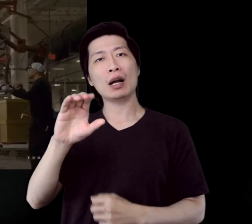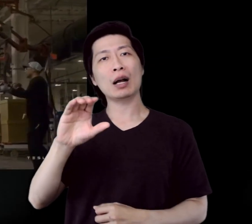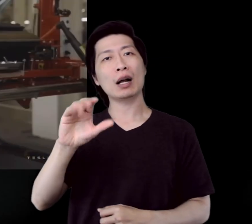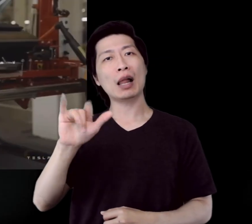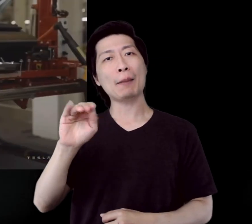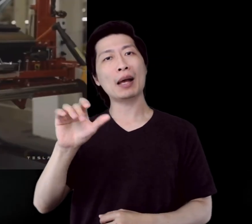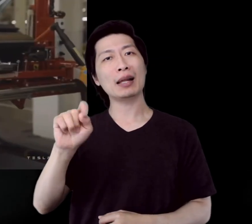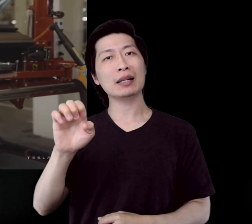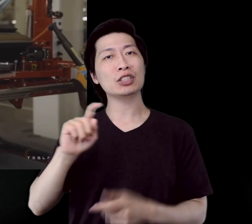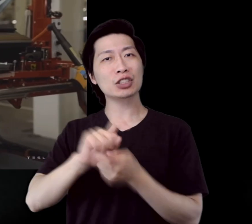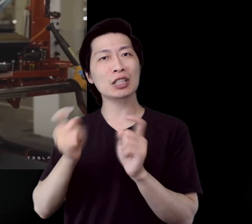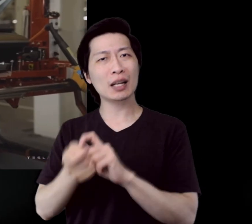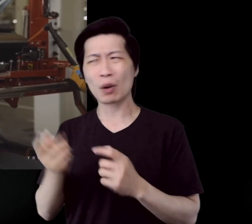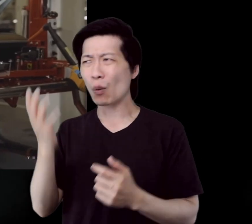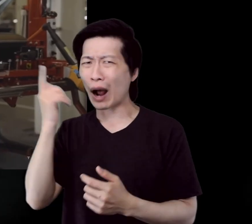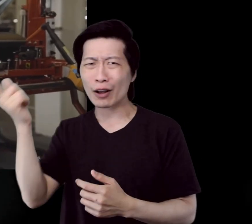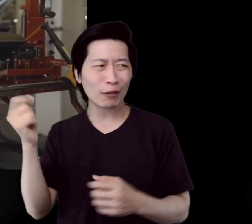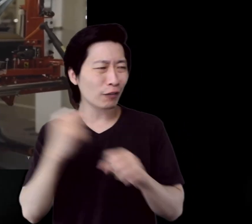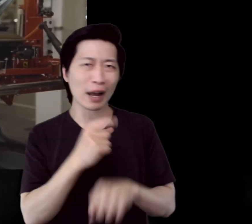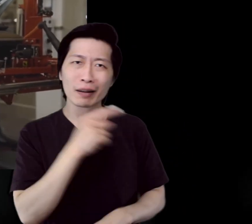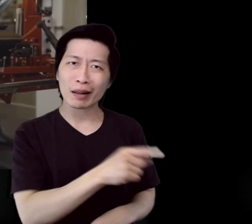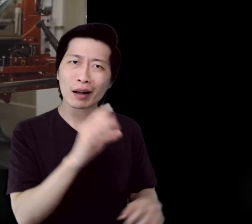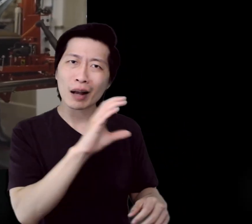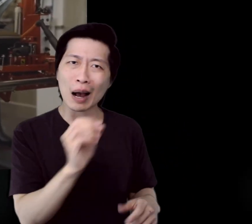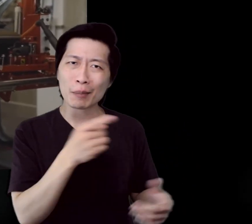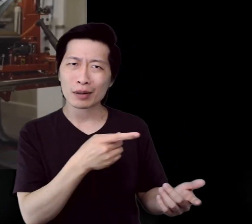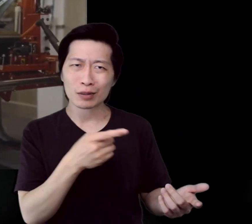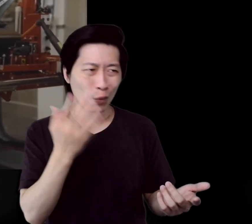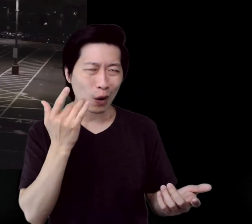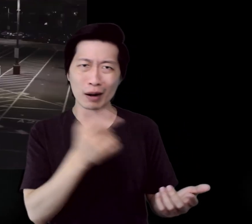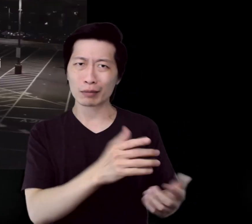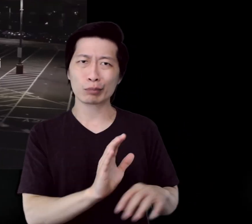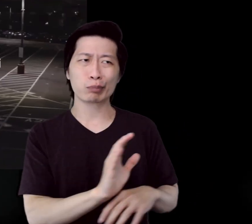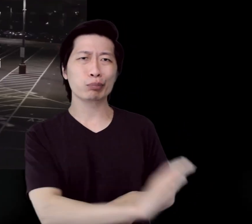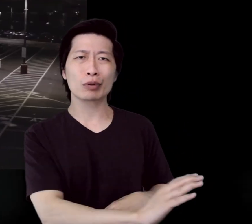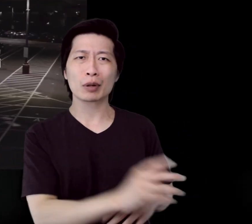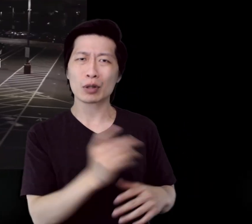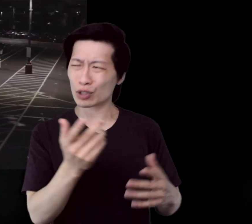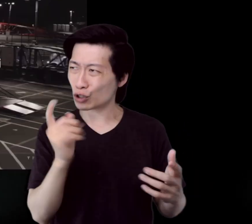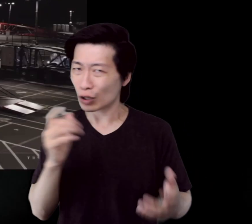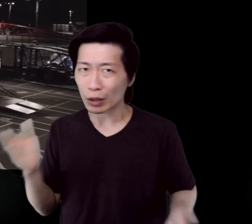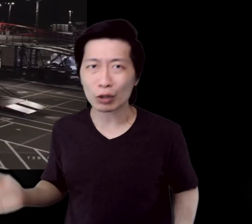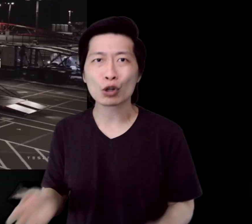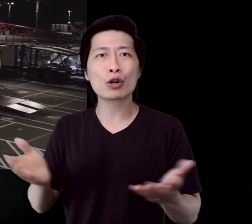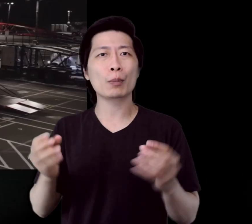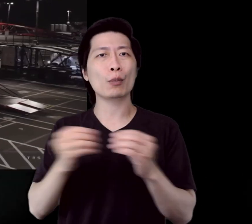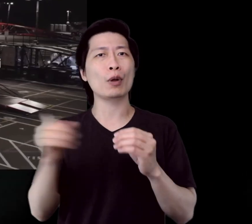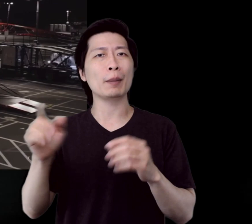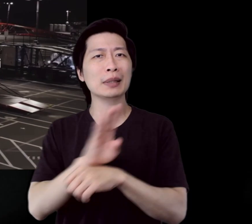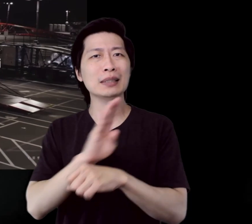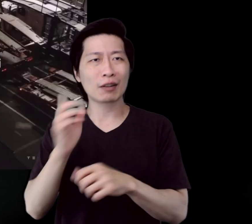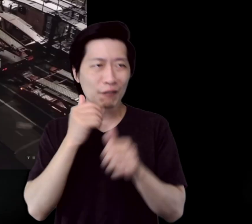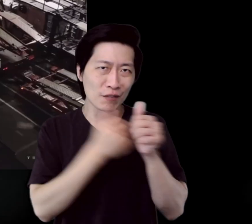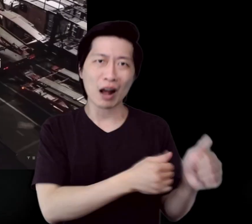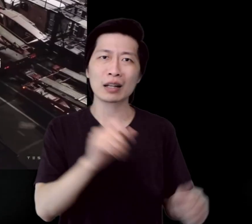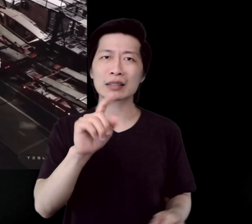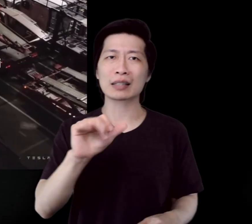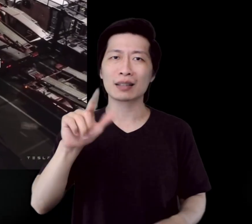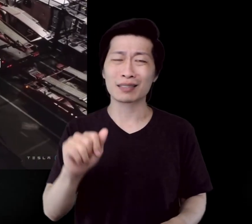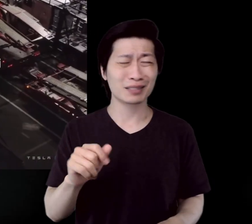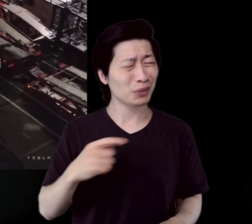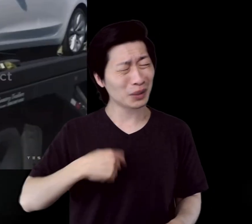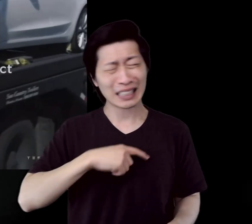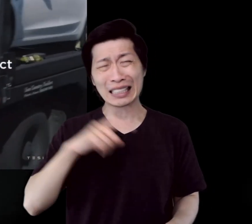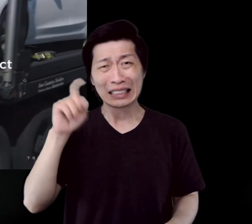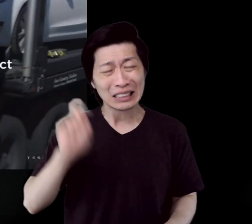company that does most to fight the climate crisis and are pushing entire industries to follow suit. Yes, we